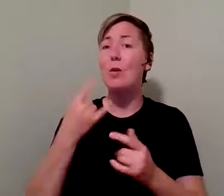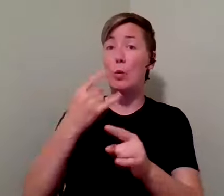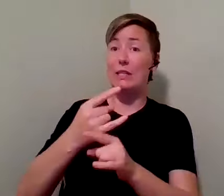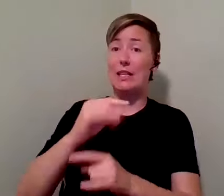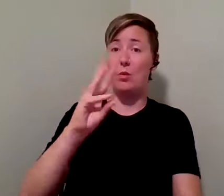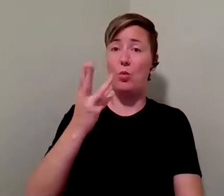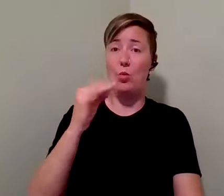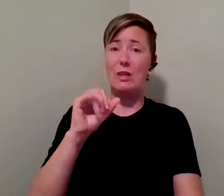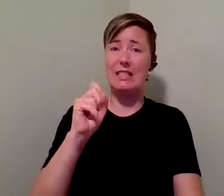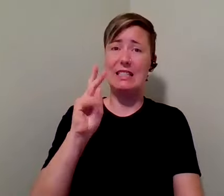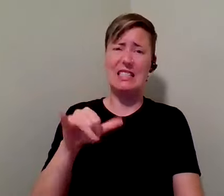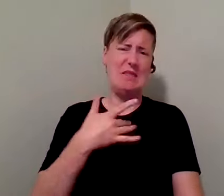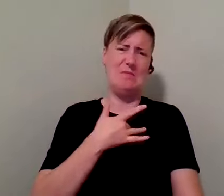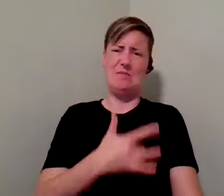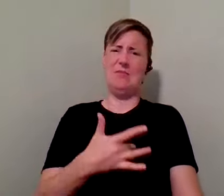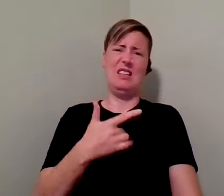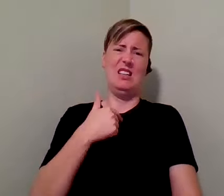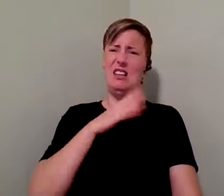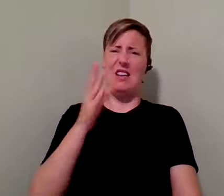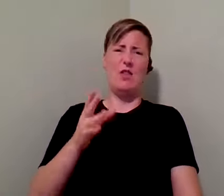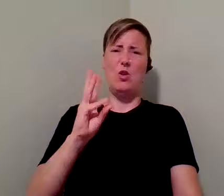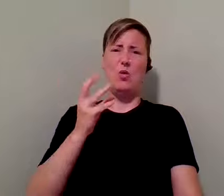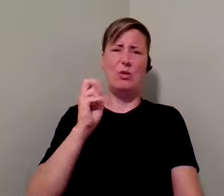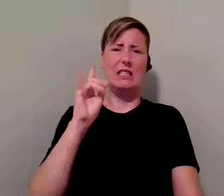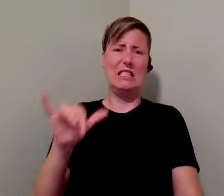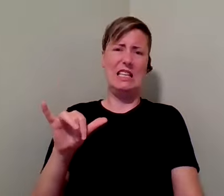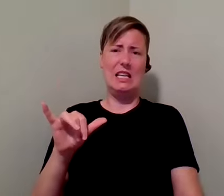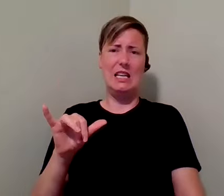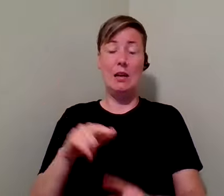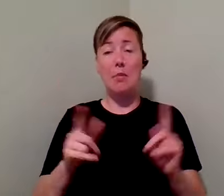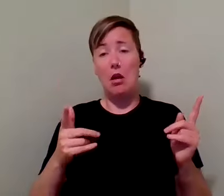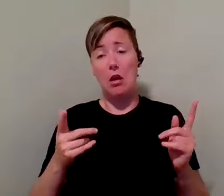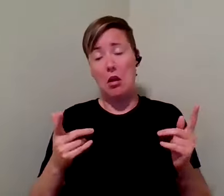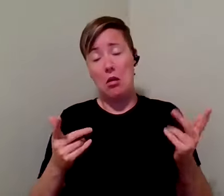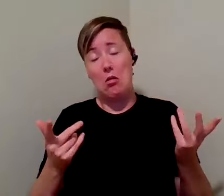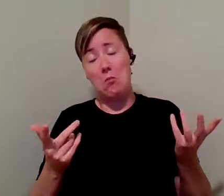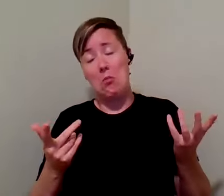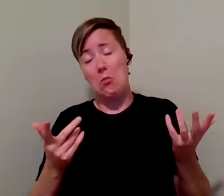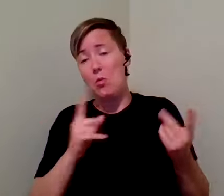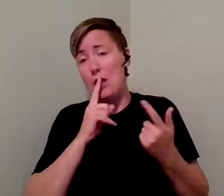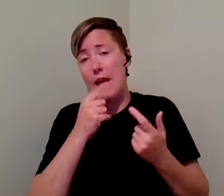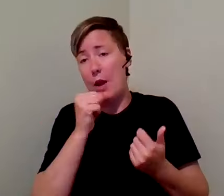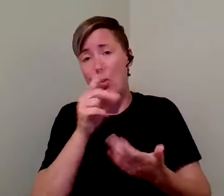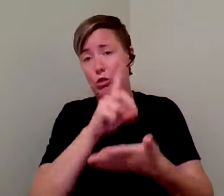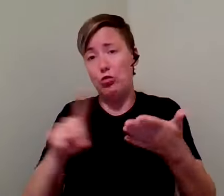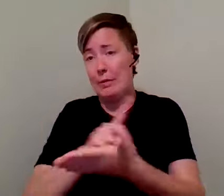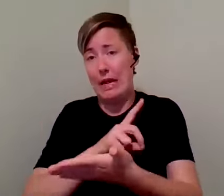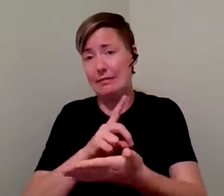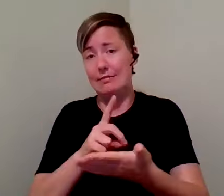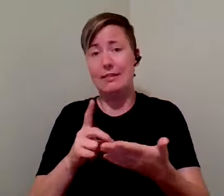not a whiskey drinker. I've been a rum drinker all my life, but I've never discriminated against any form of alcohol. I've given all of them a